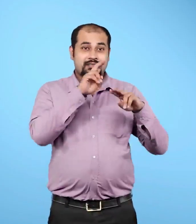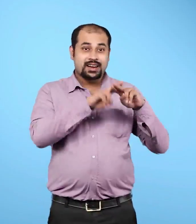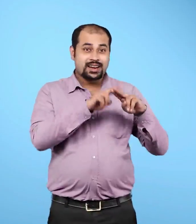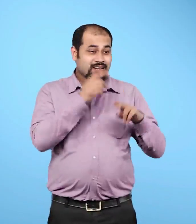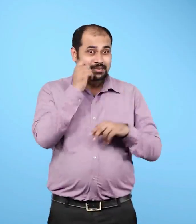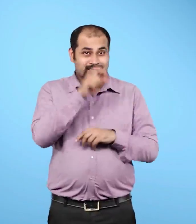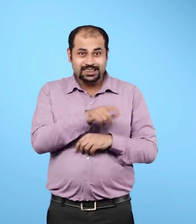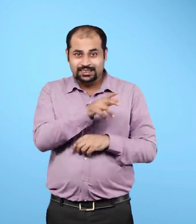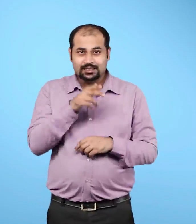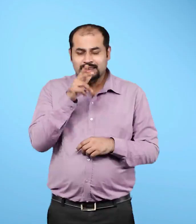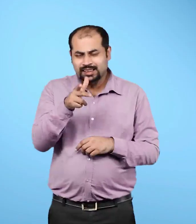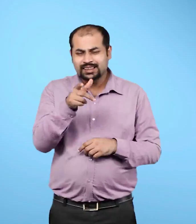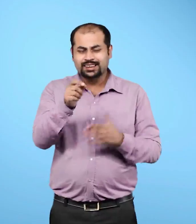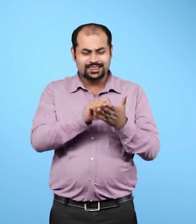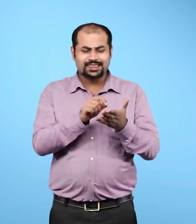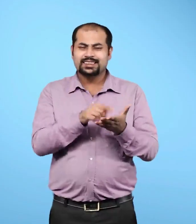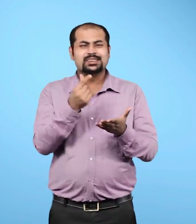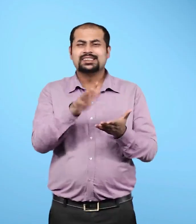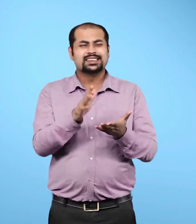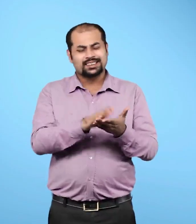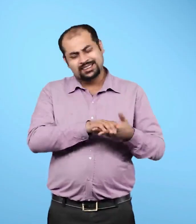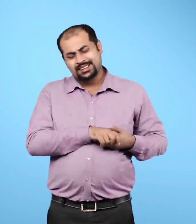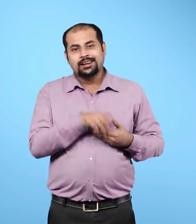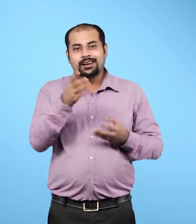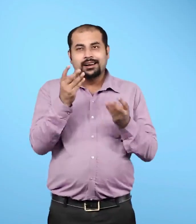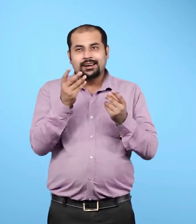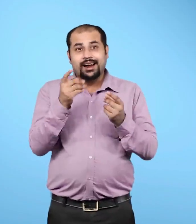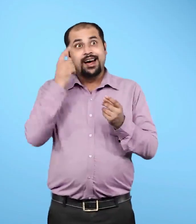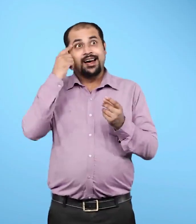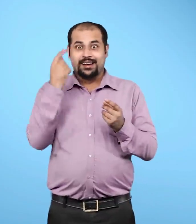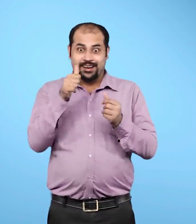Fantoosh, coming out of the fair, is standing at the right side of table